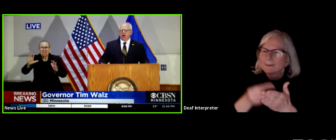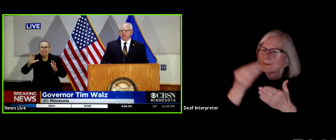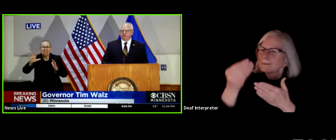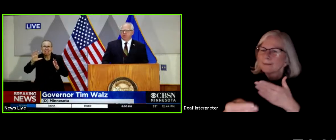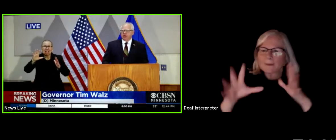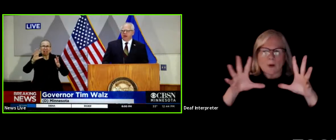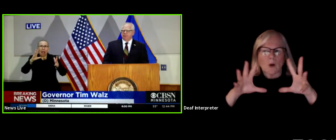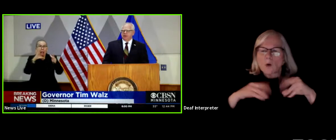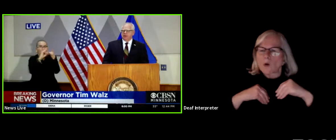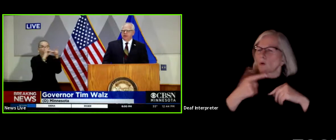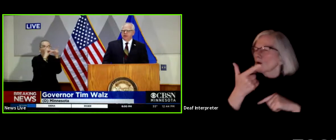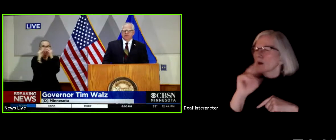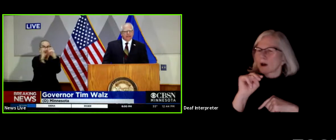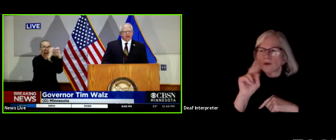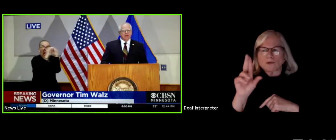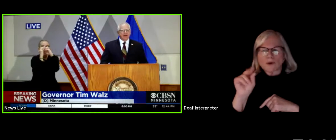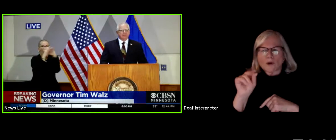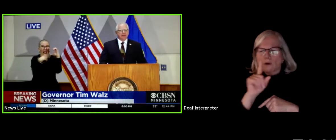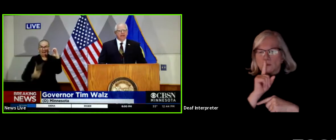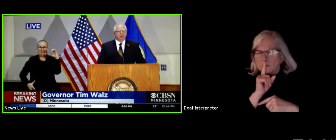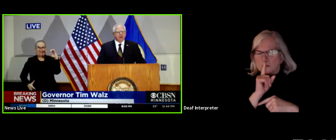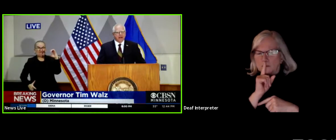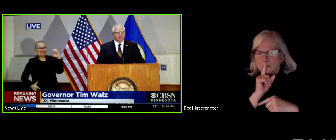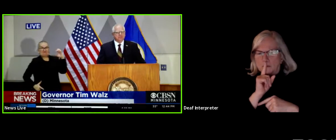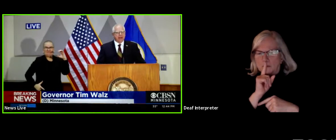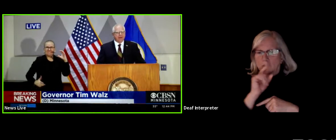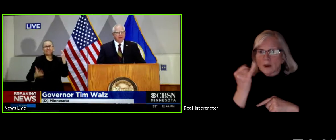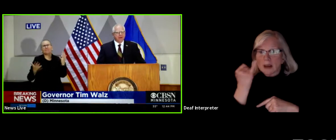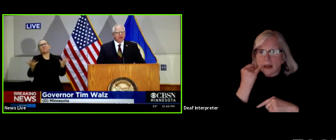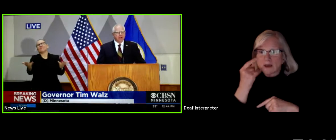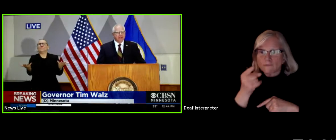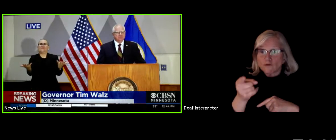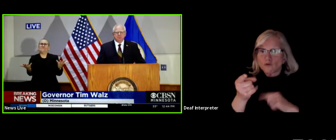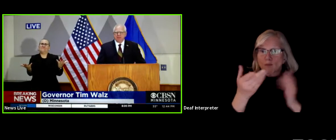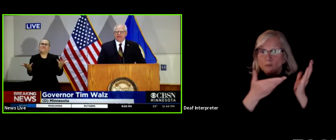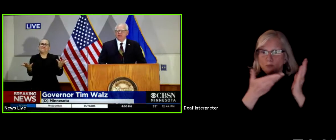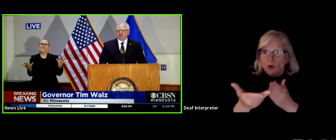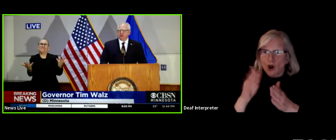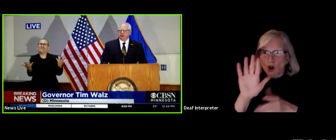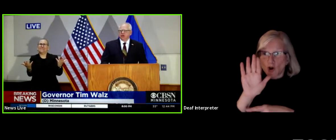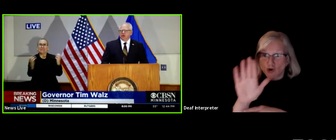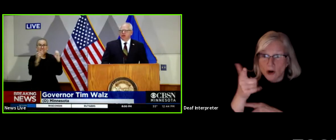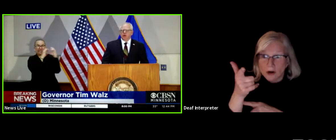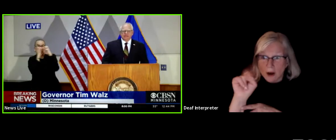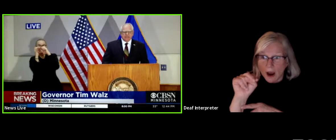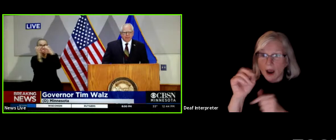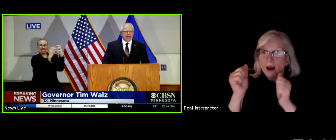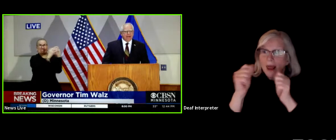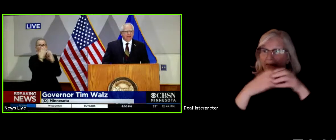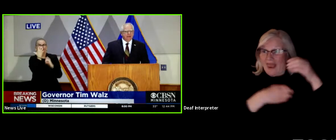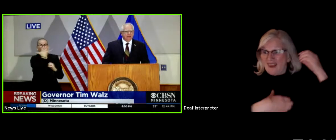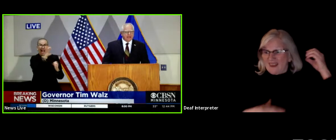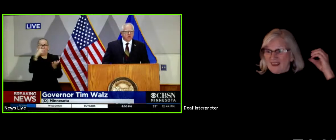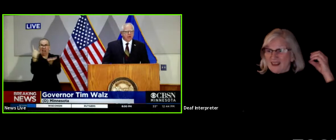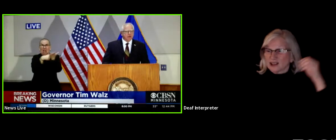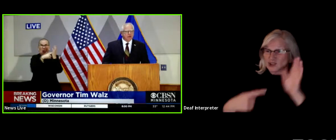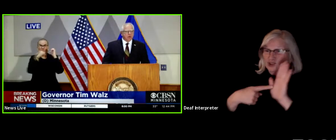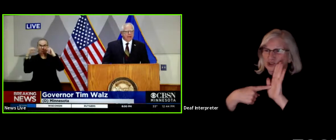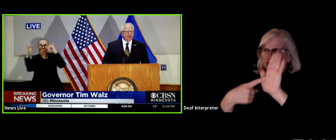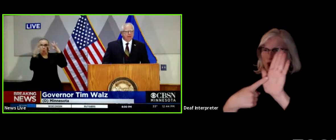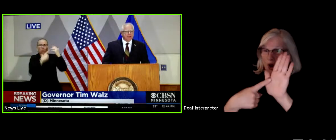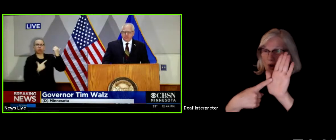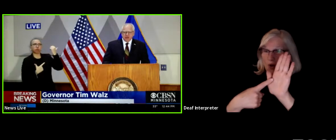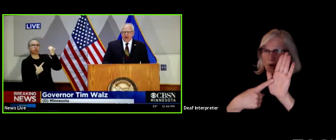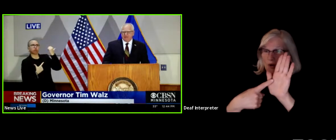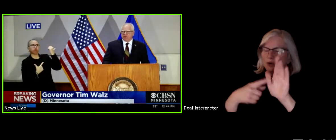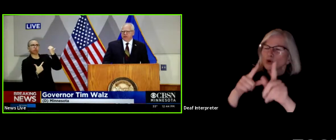land where other people come, to carry that thing in a reckless manner is meant to intimidate. That's why you're doing